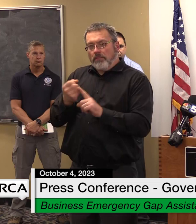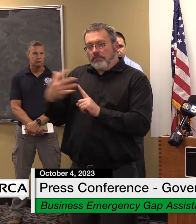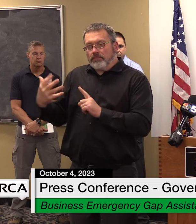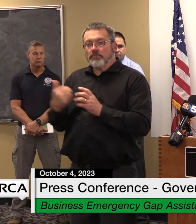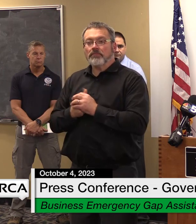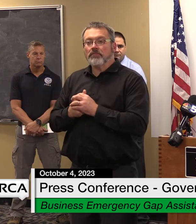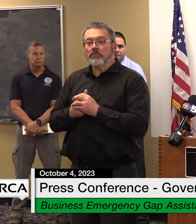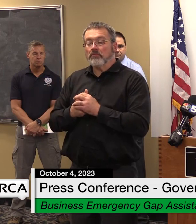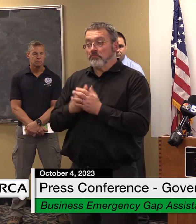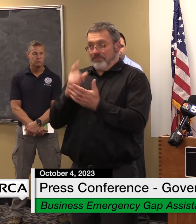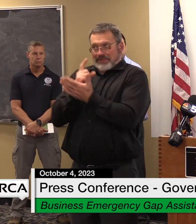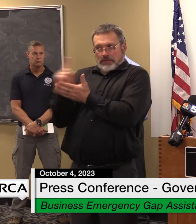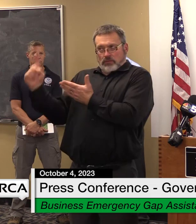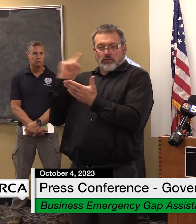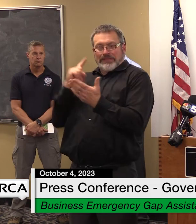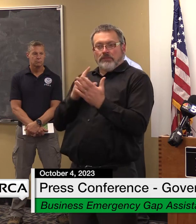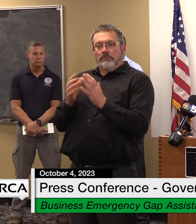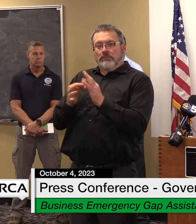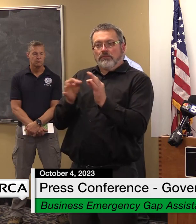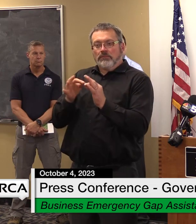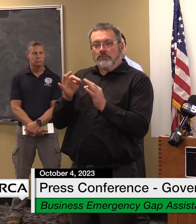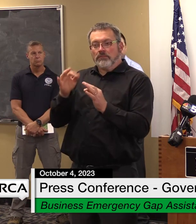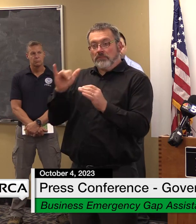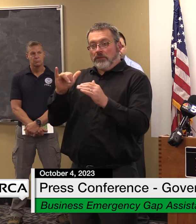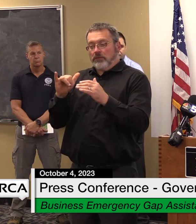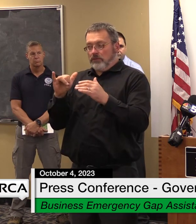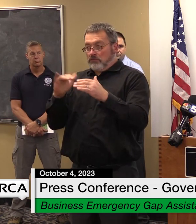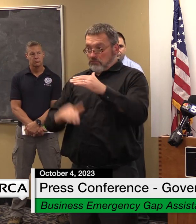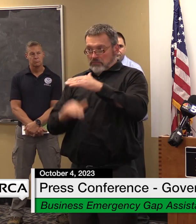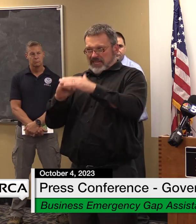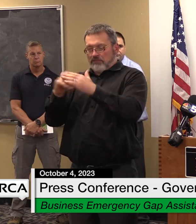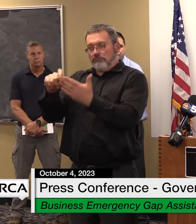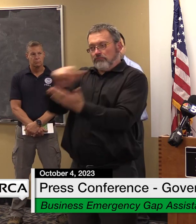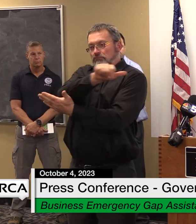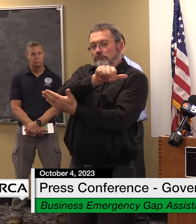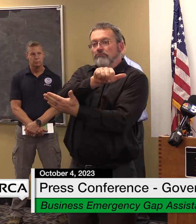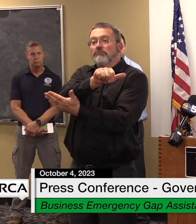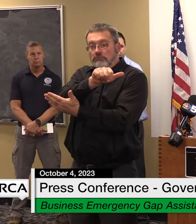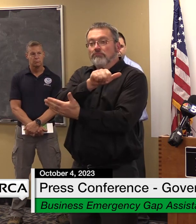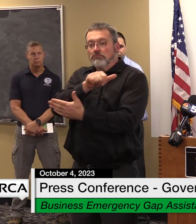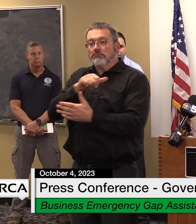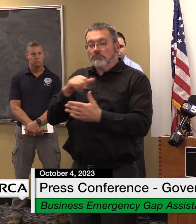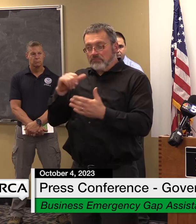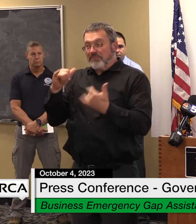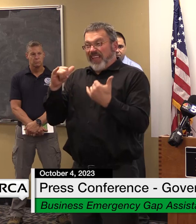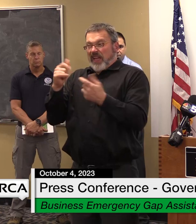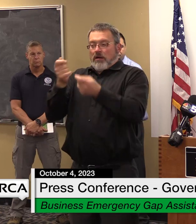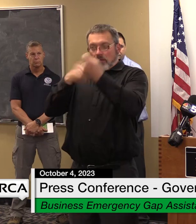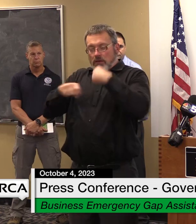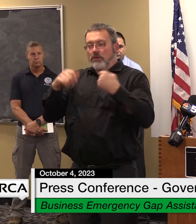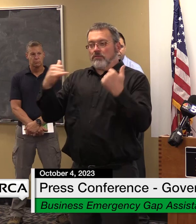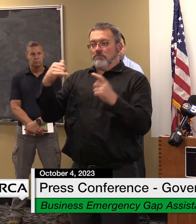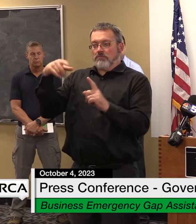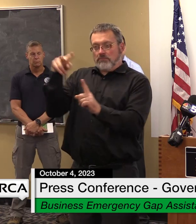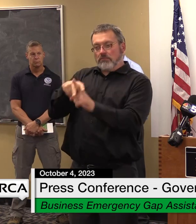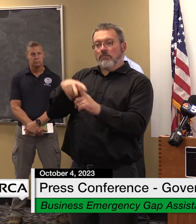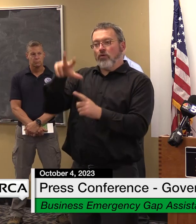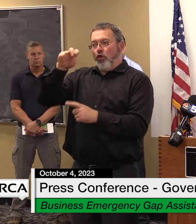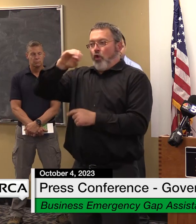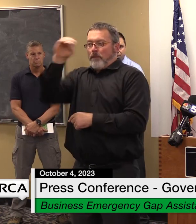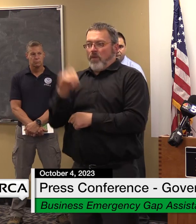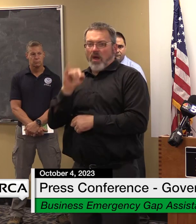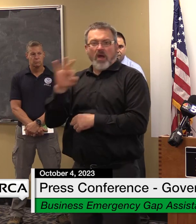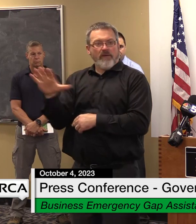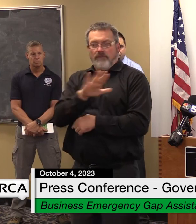reminder, we removed the cap and increased the grant to 30% of the damage for most. And for those who